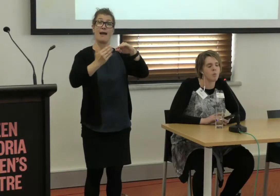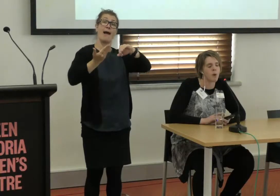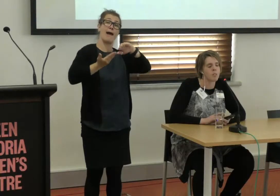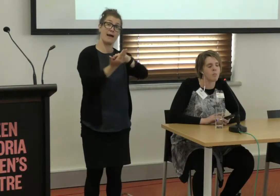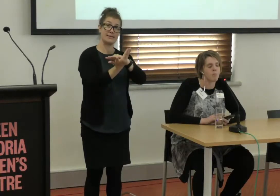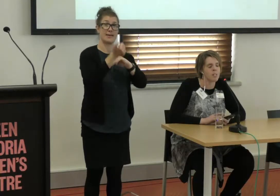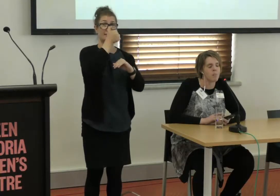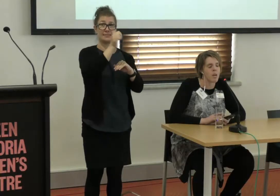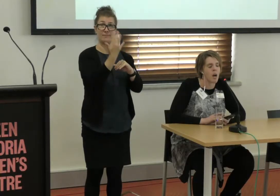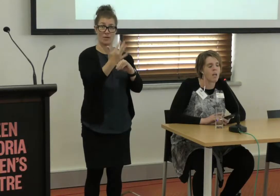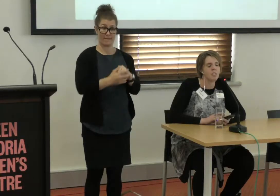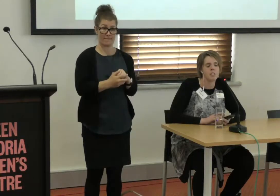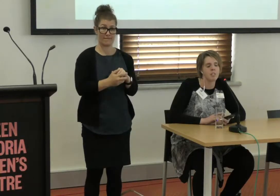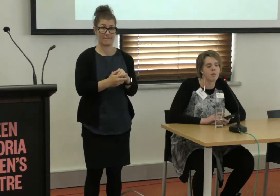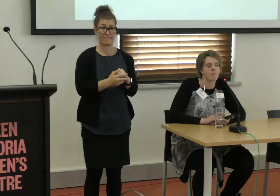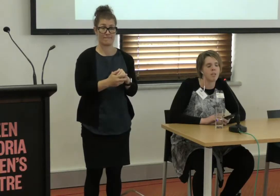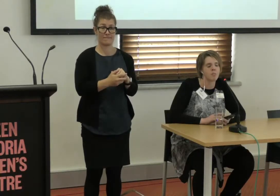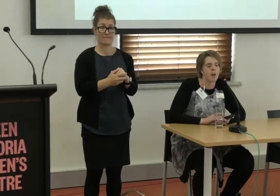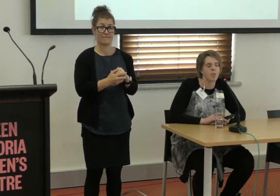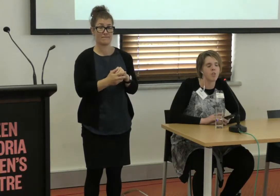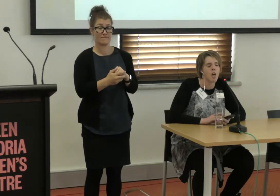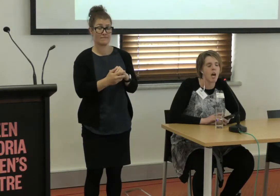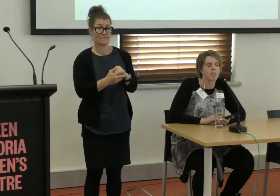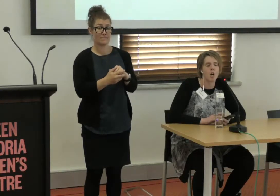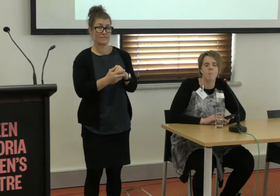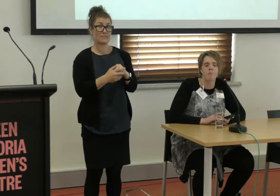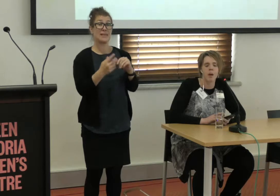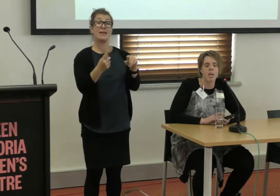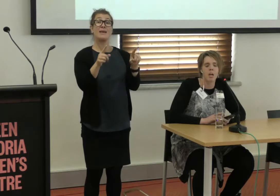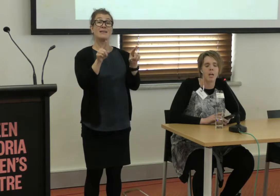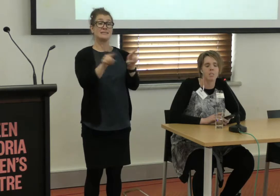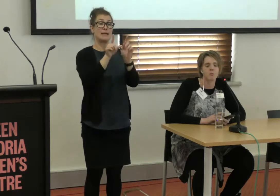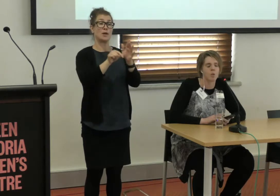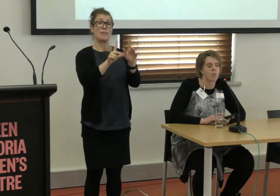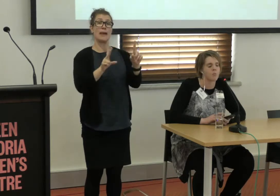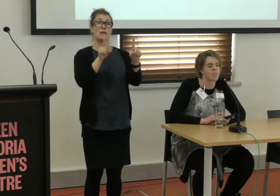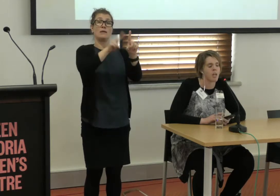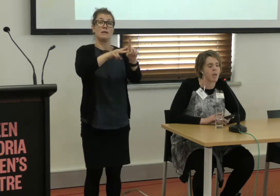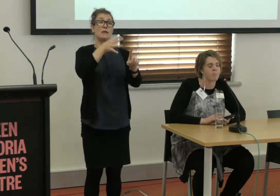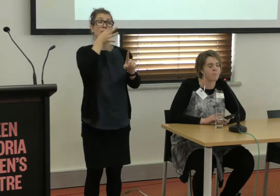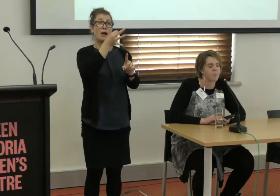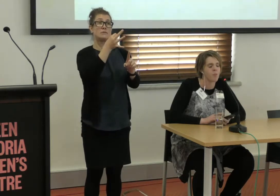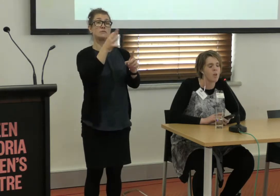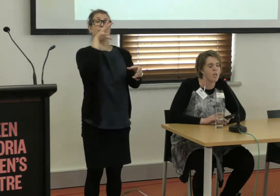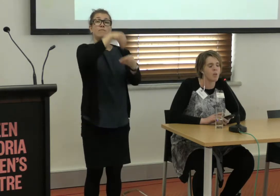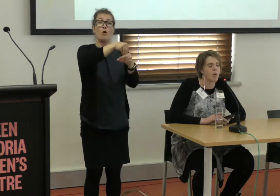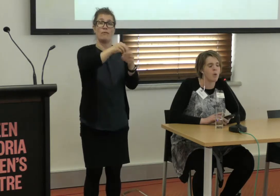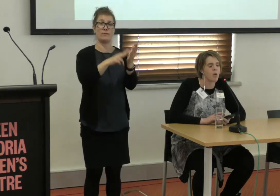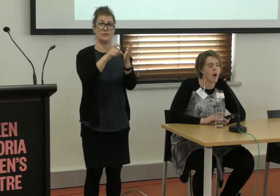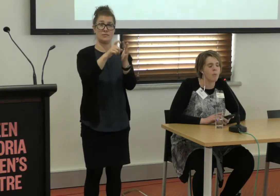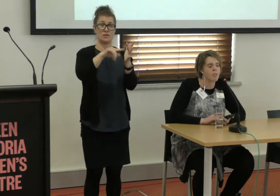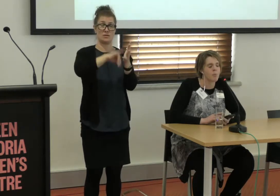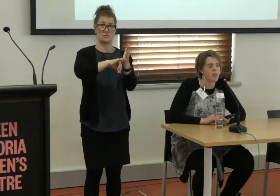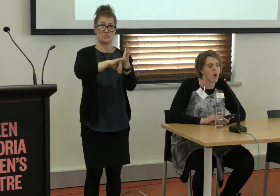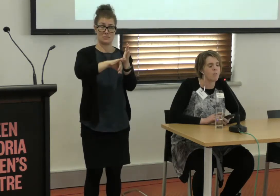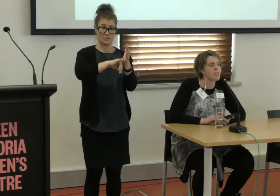is that a person must be under 65 years of age at the time of making an access request for the scheme. So anyone who